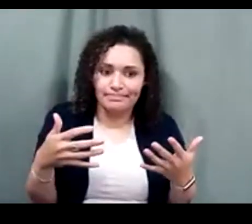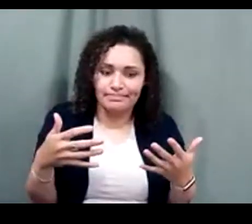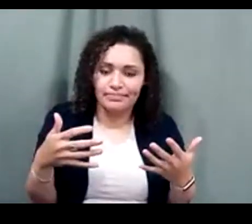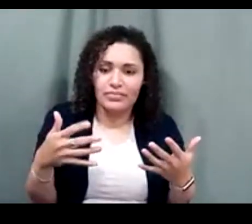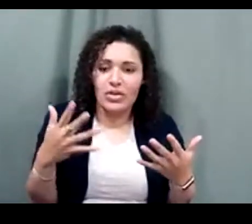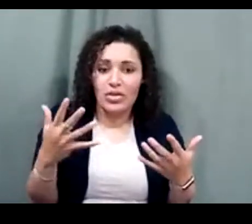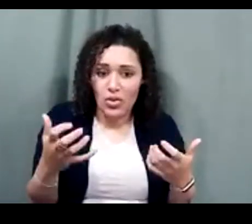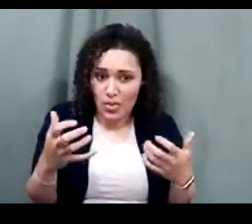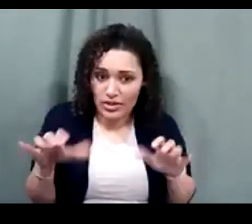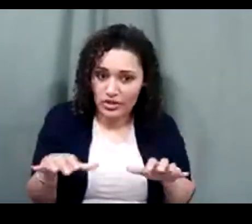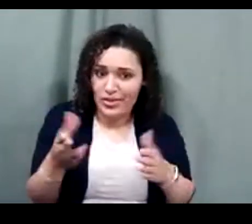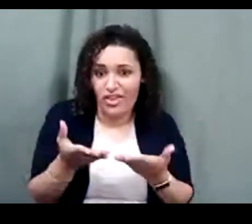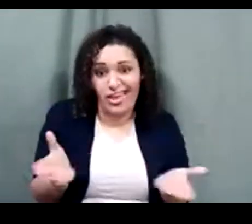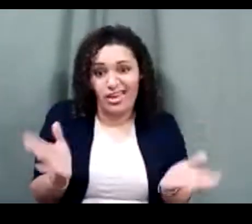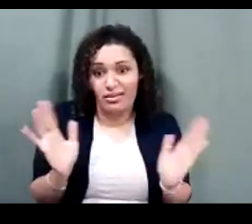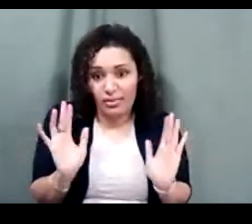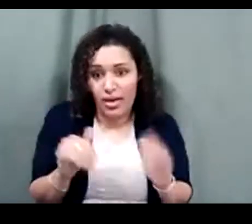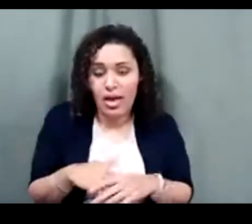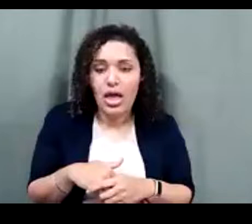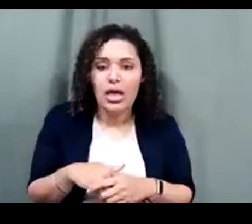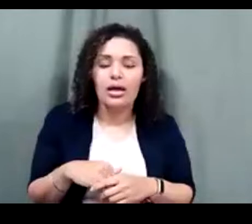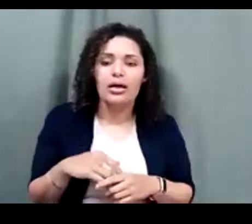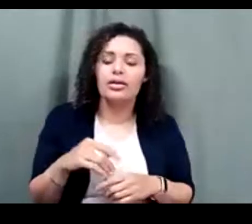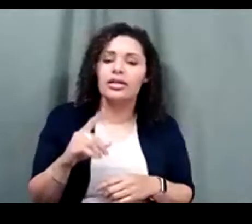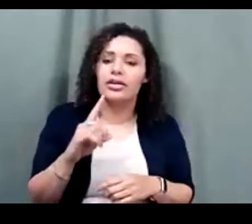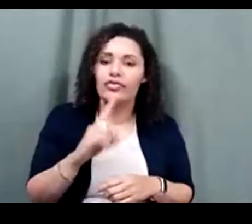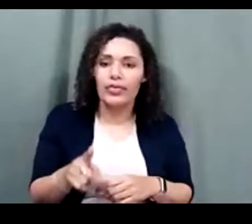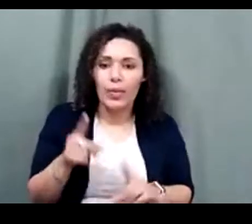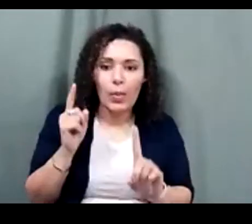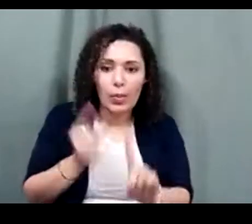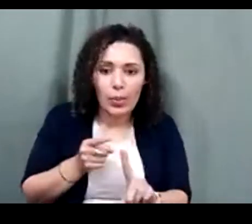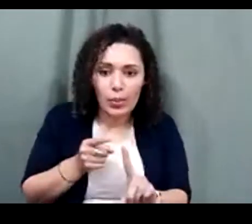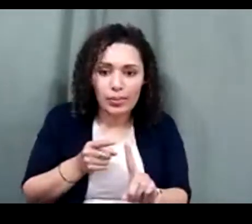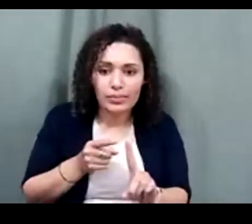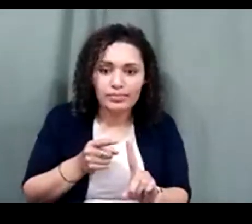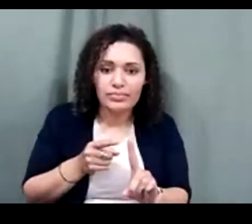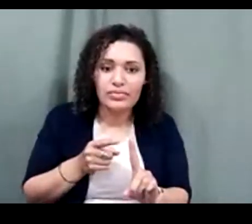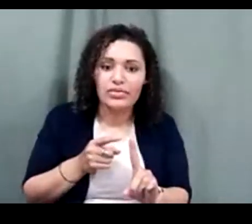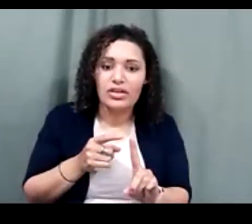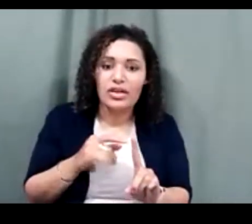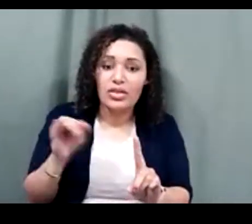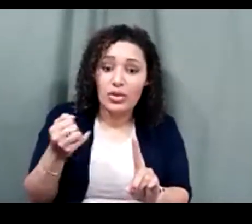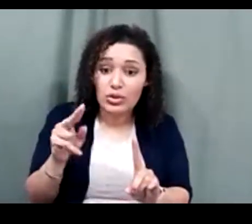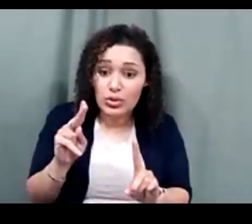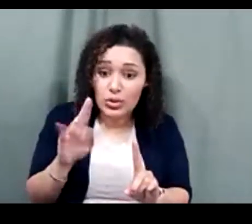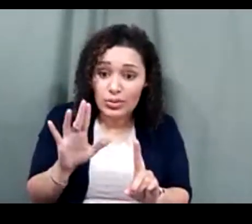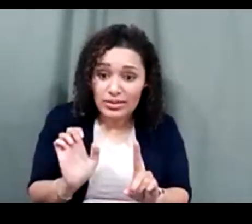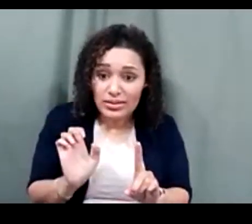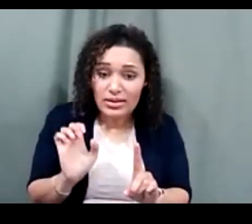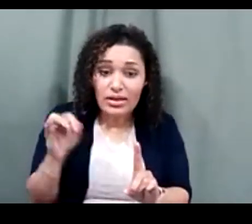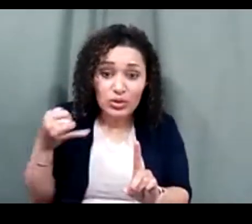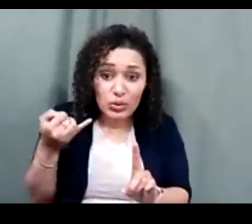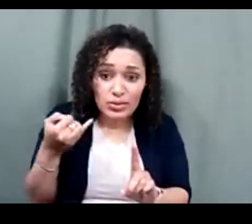do their thing. So and what they want to do really is take that juice and turn